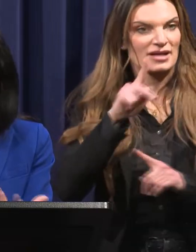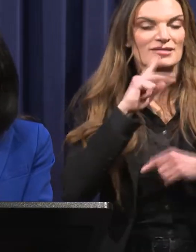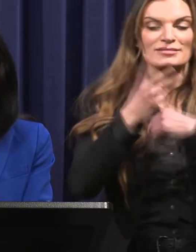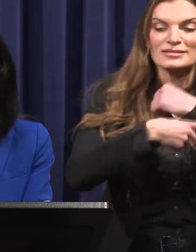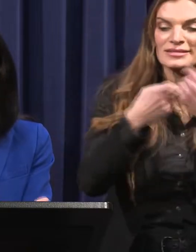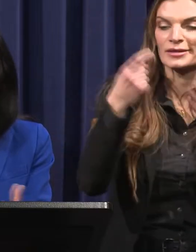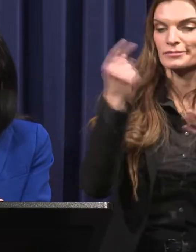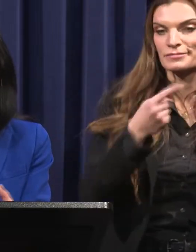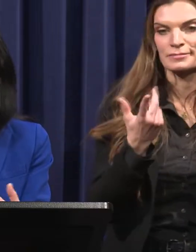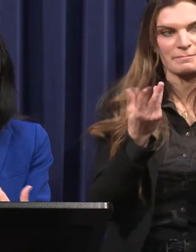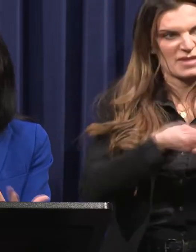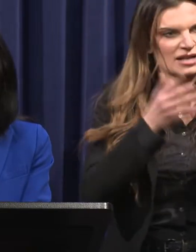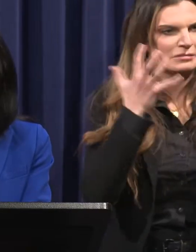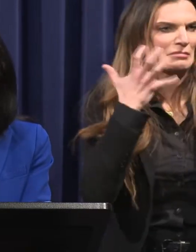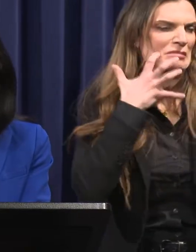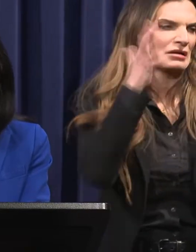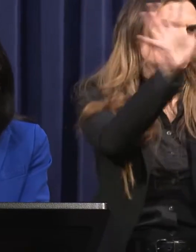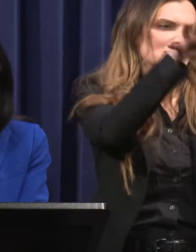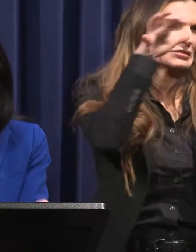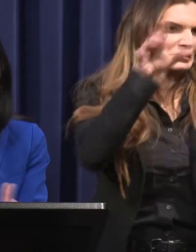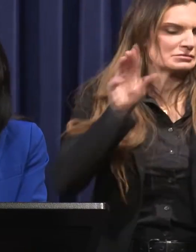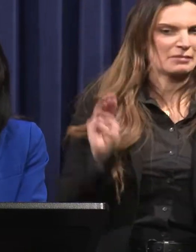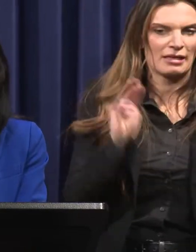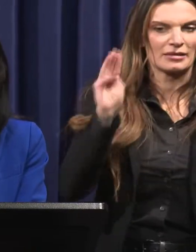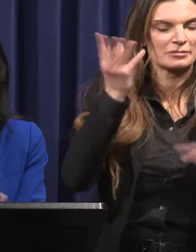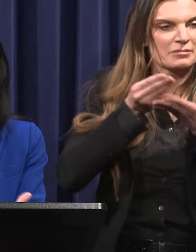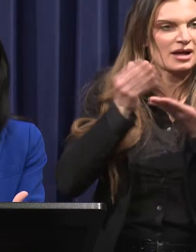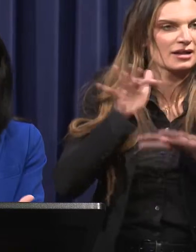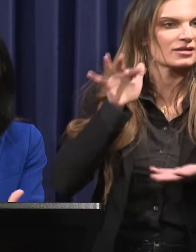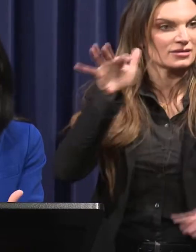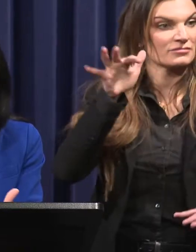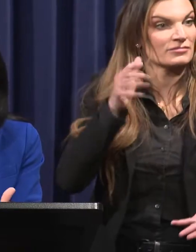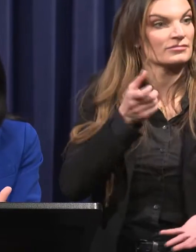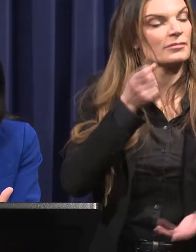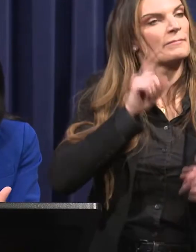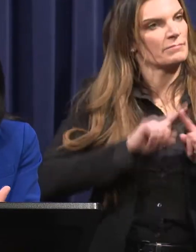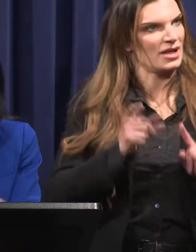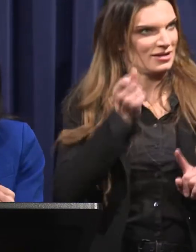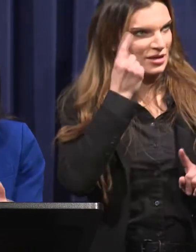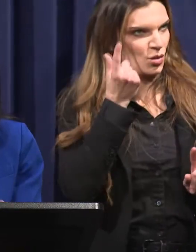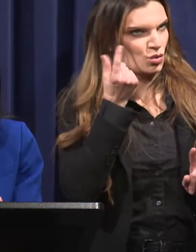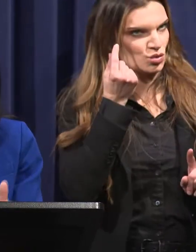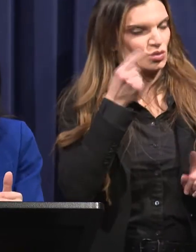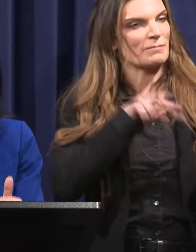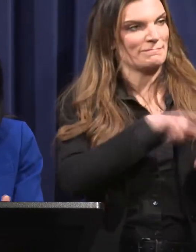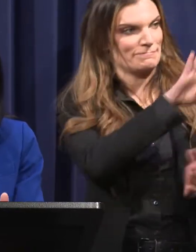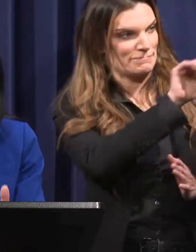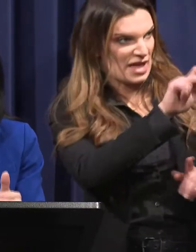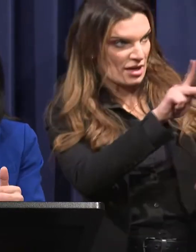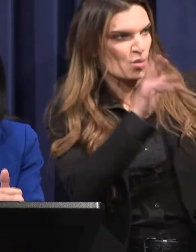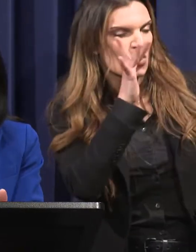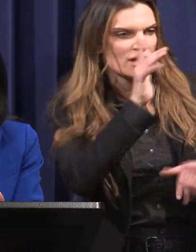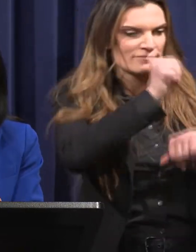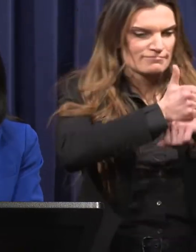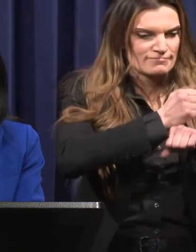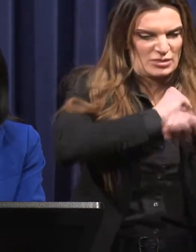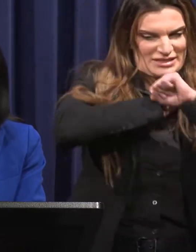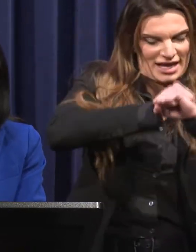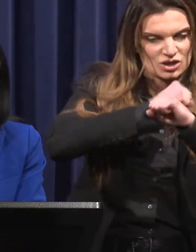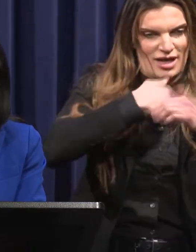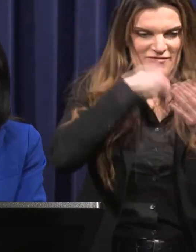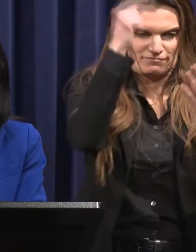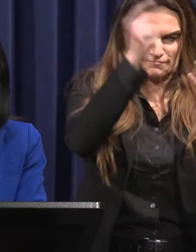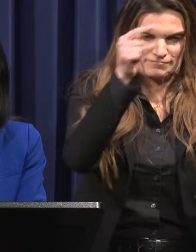steal thousands, millions of dollars. But you put all these safeguards in place to make it as difficult as possible for that to happen. And that's